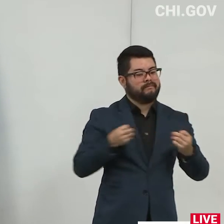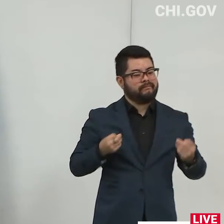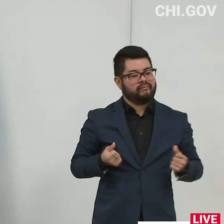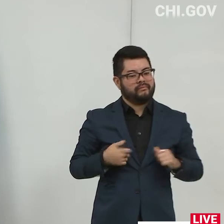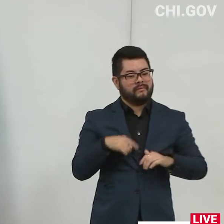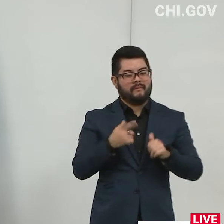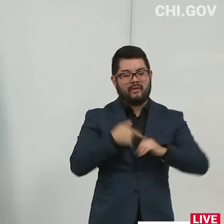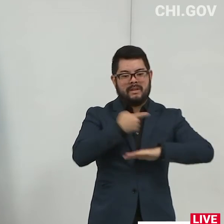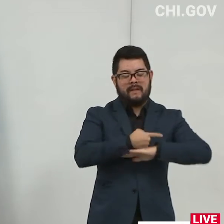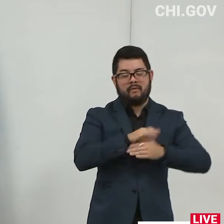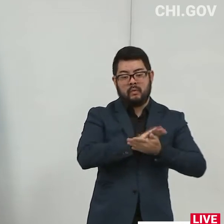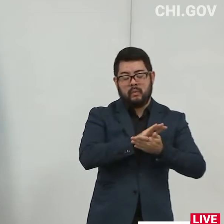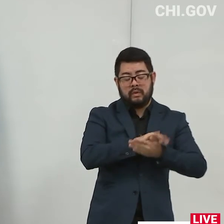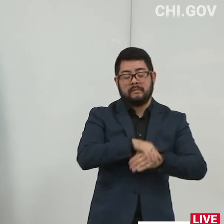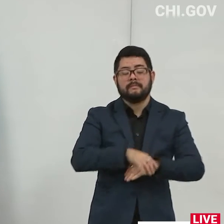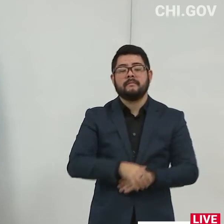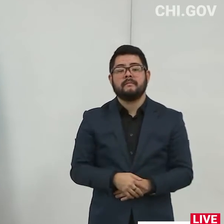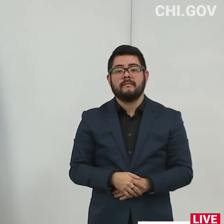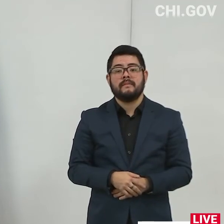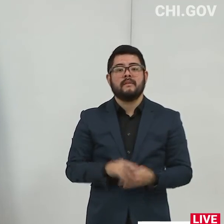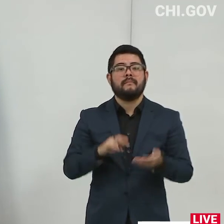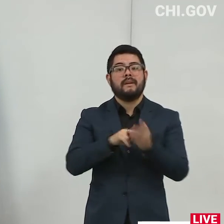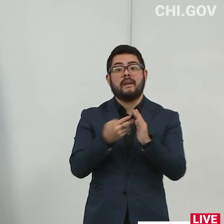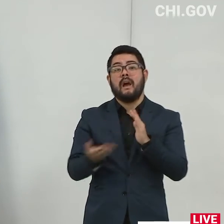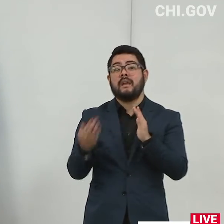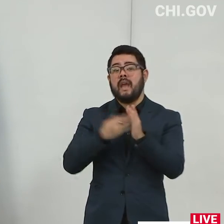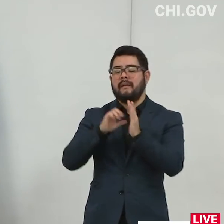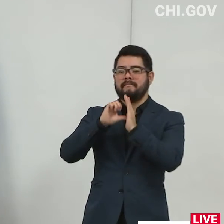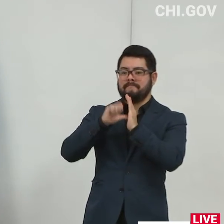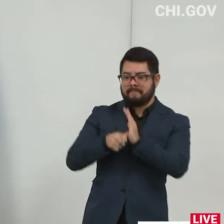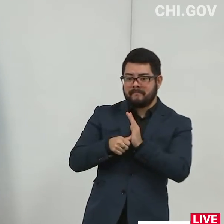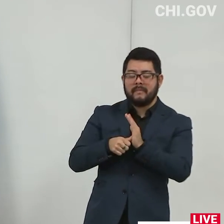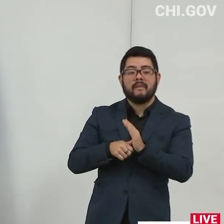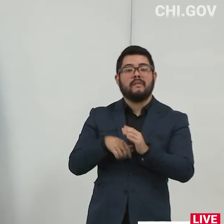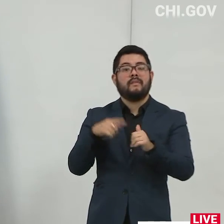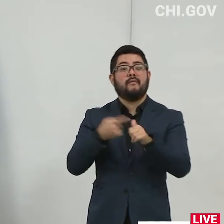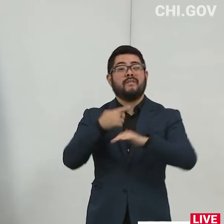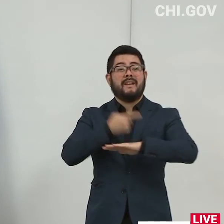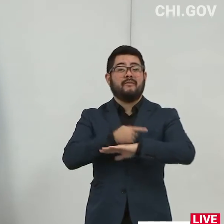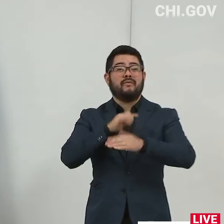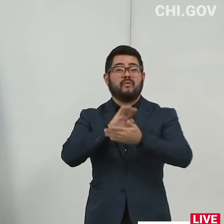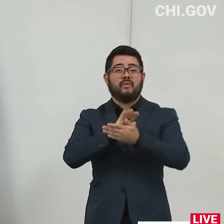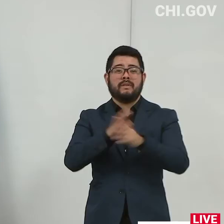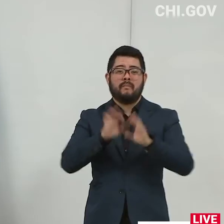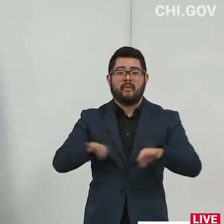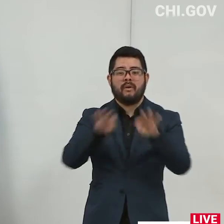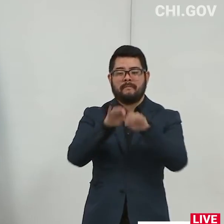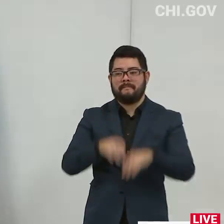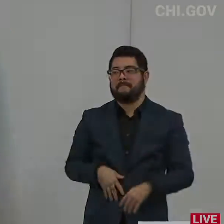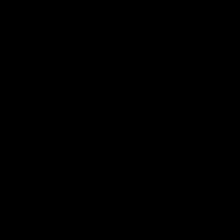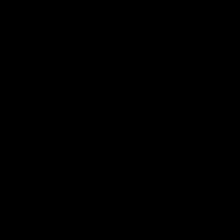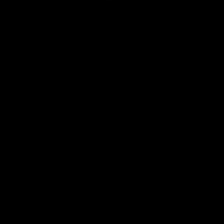in amplifying that message that the importance of the first day of school will be appreciated. Thank you. Thank you all. All right. Thank you.